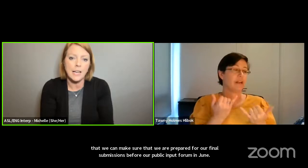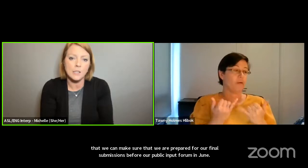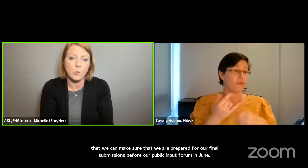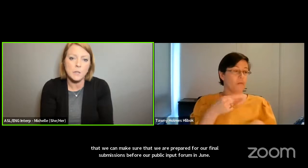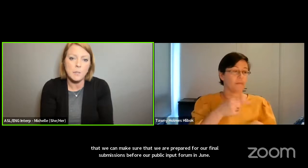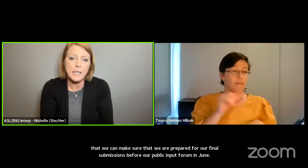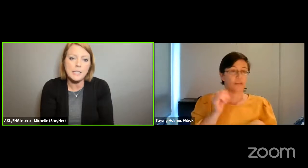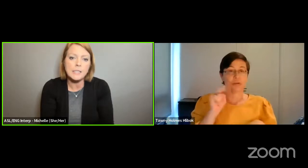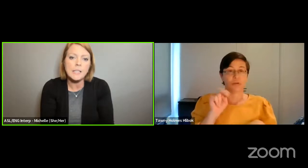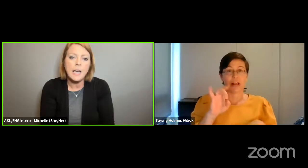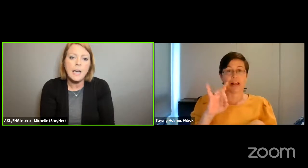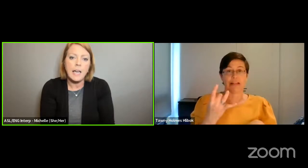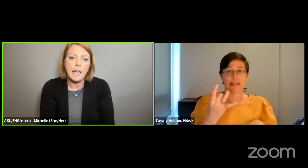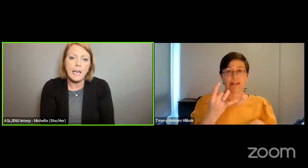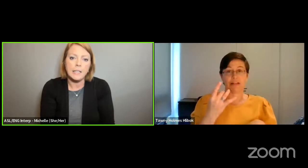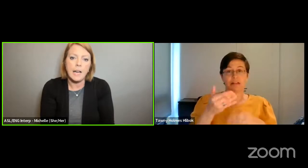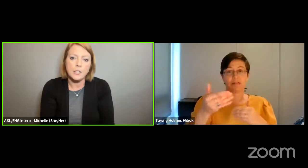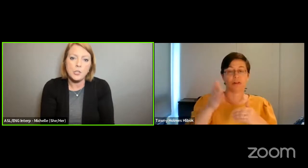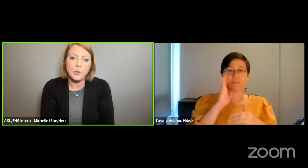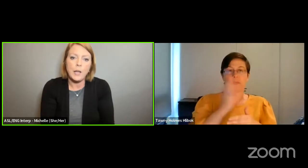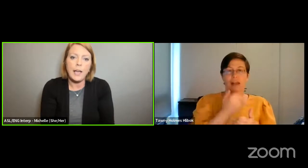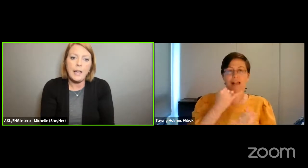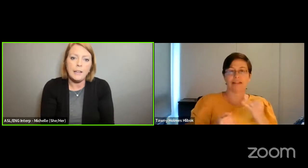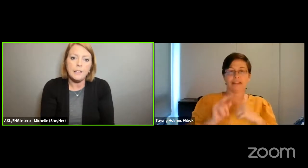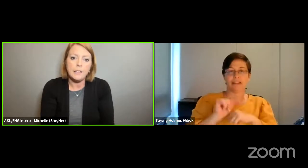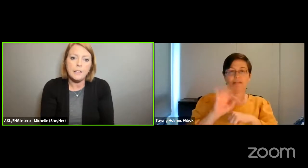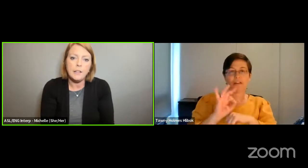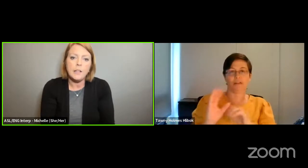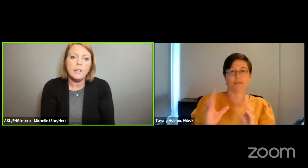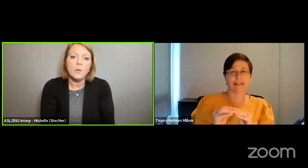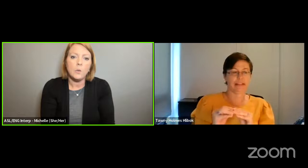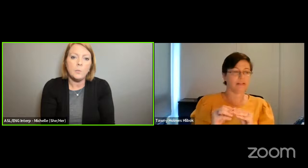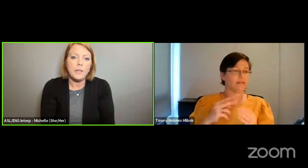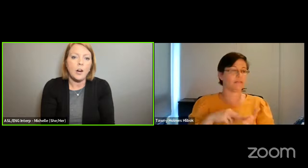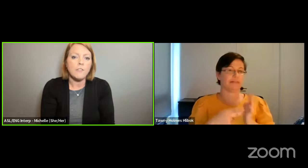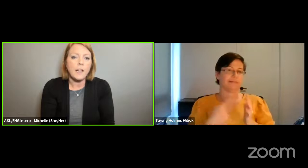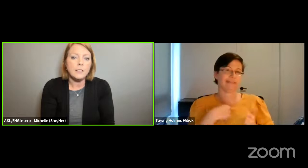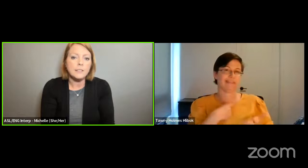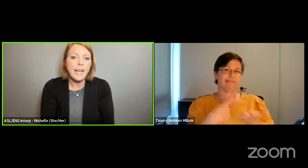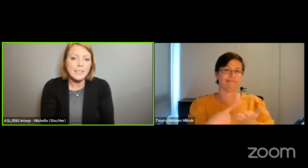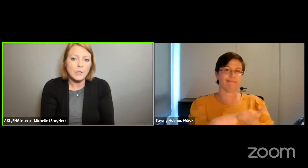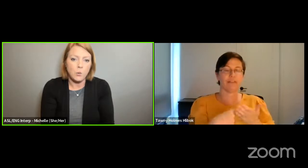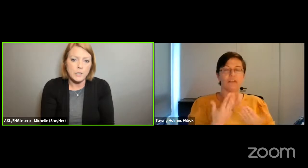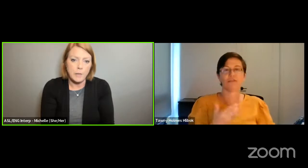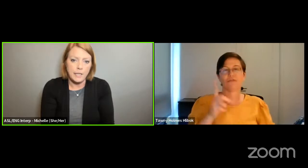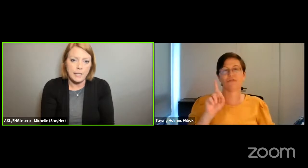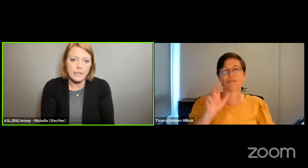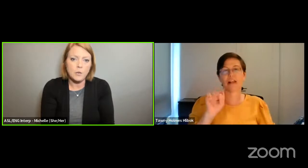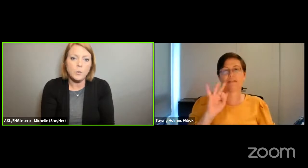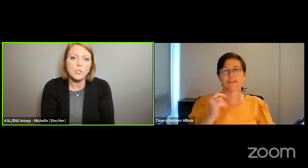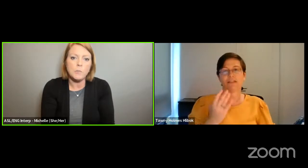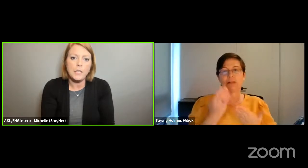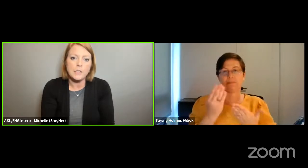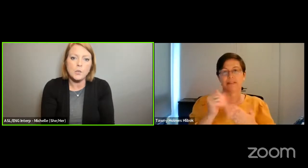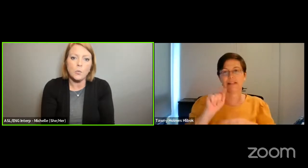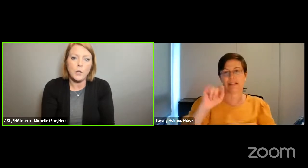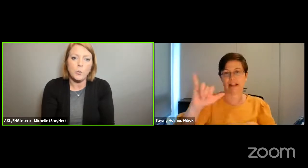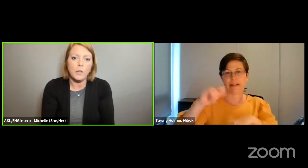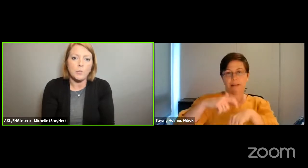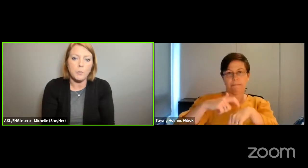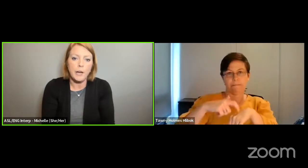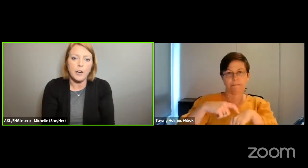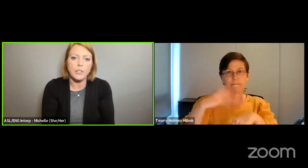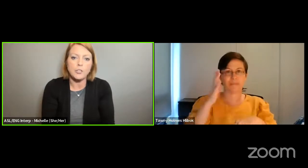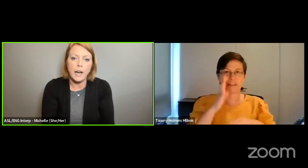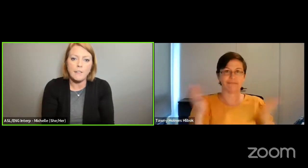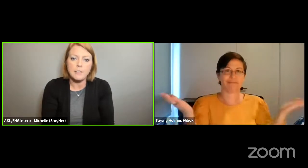meetings and task force meetings. And on June 8th will be our final task force meeting, which means we